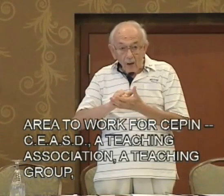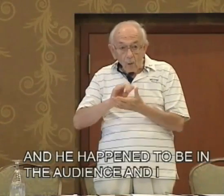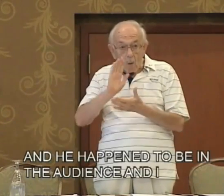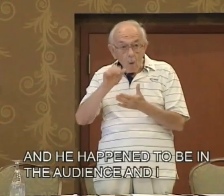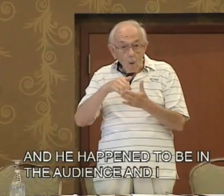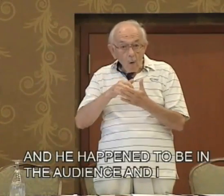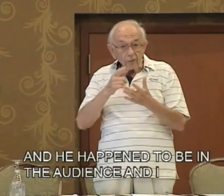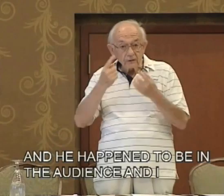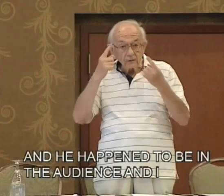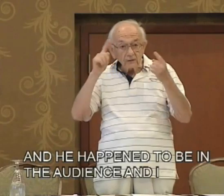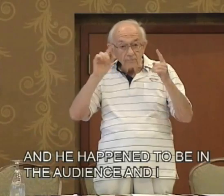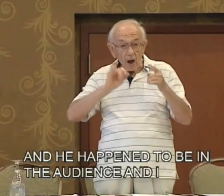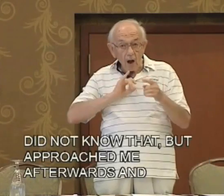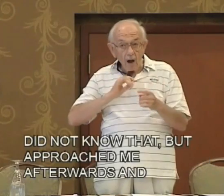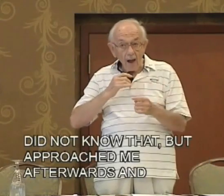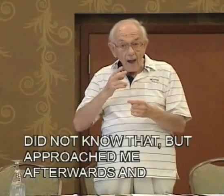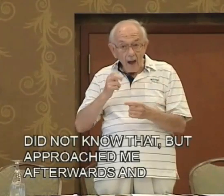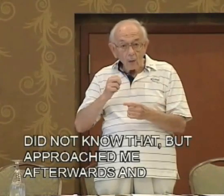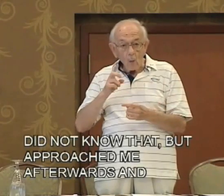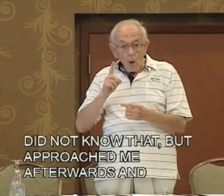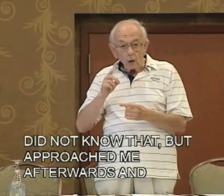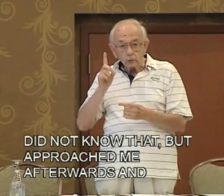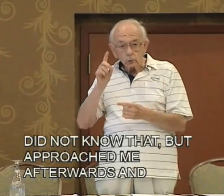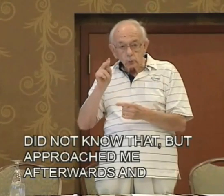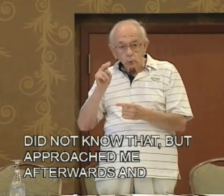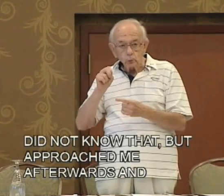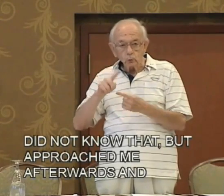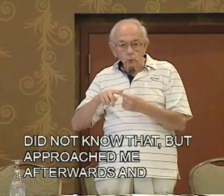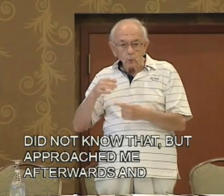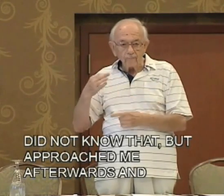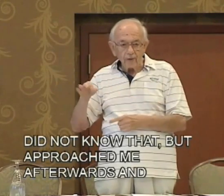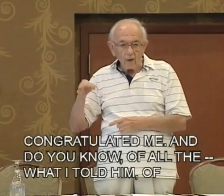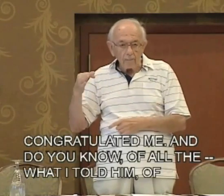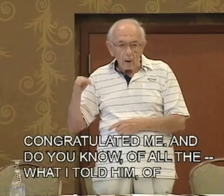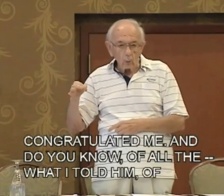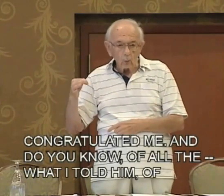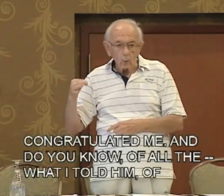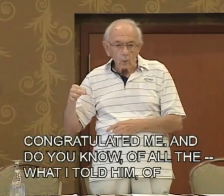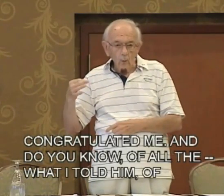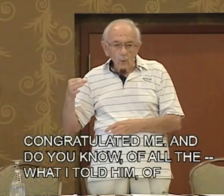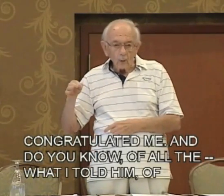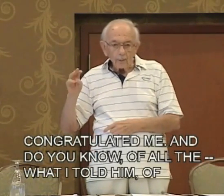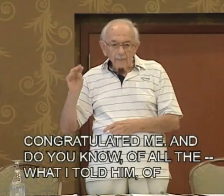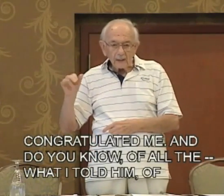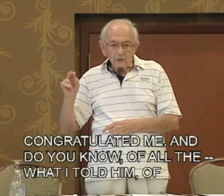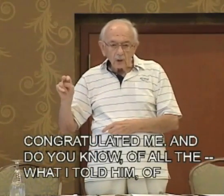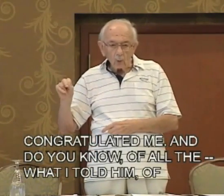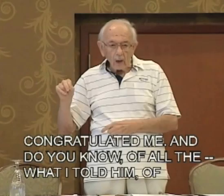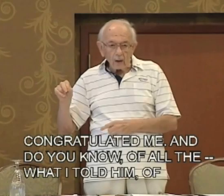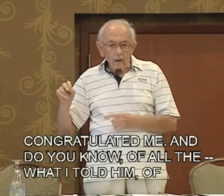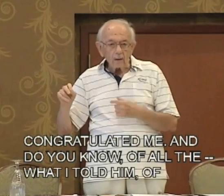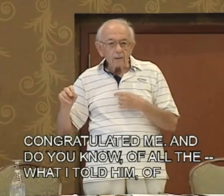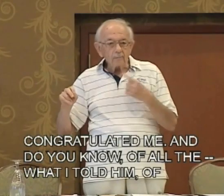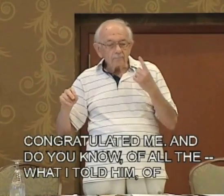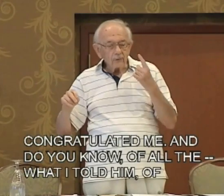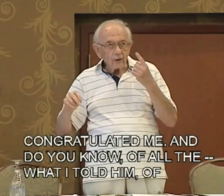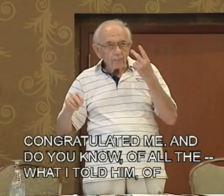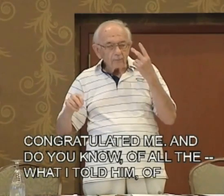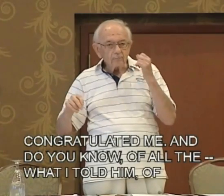congratulated me and you know of all the excesses what I told him is that of all the successes I've had in my life